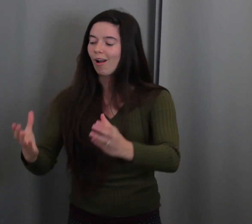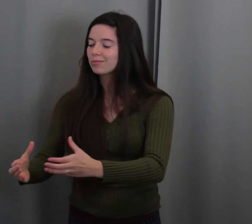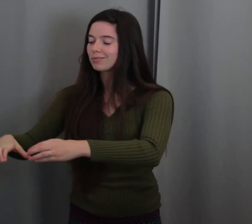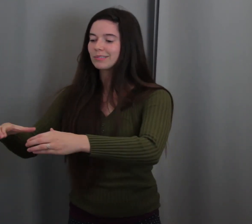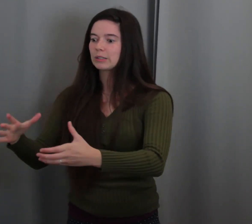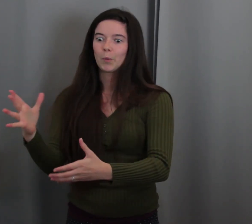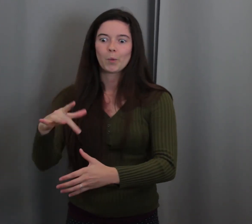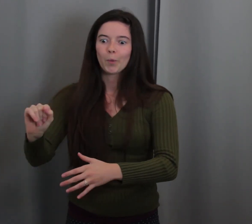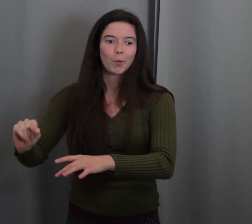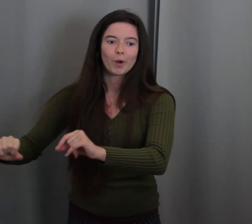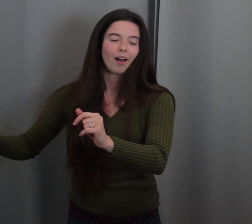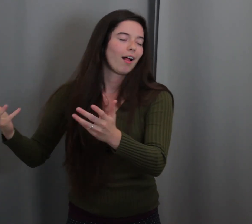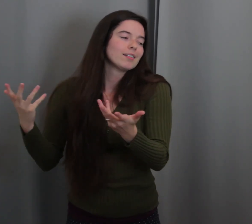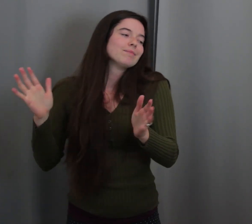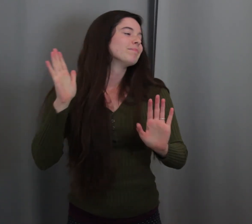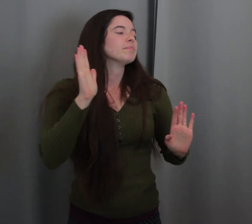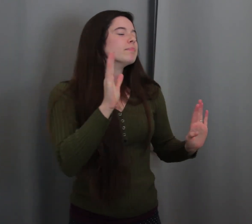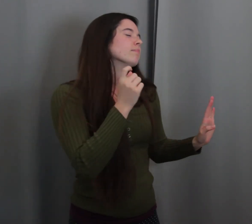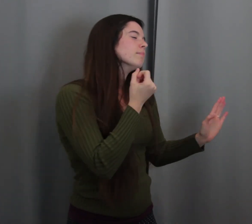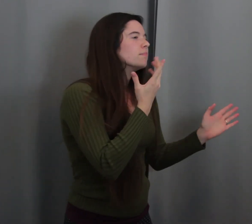And knowing how beautiful this one would be,